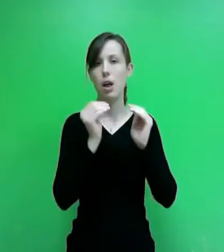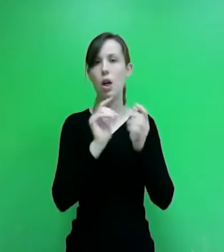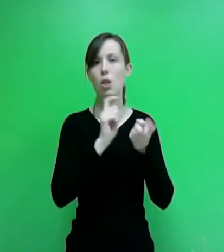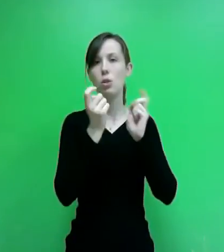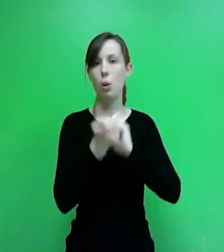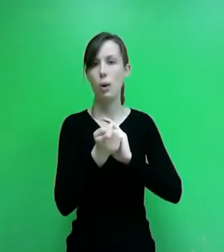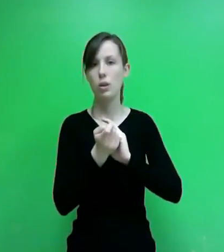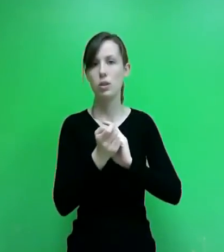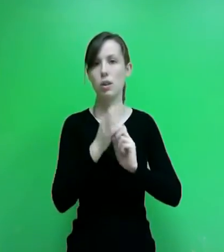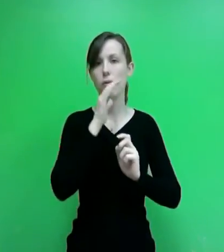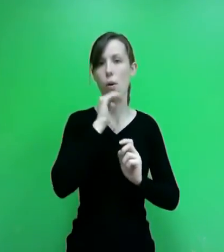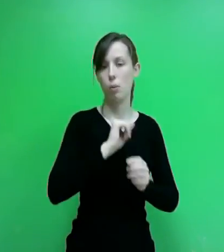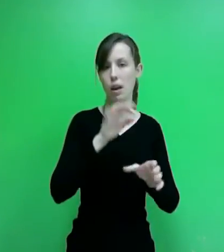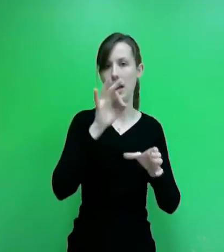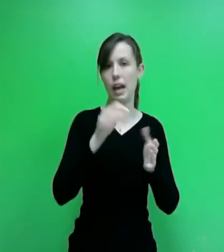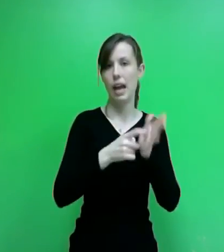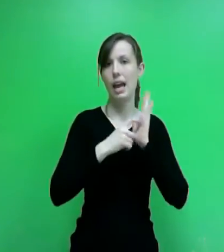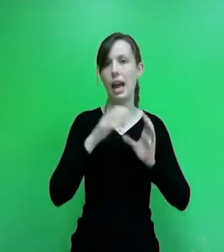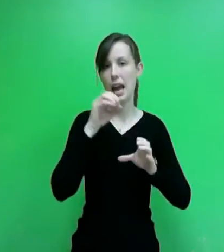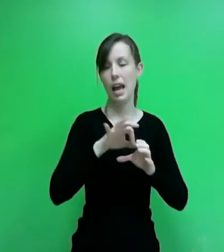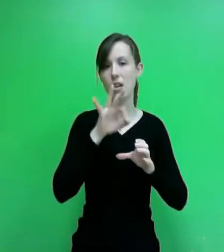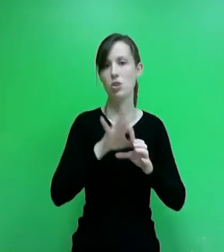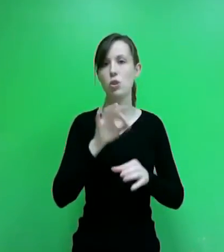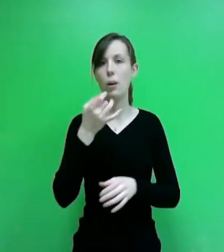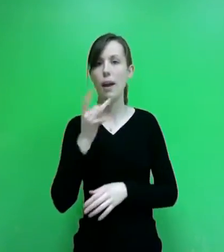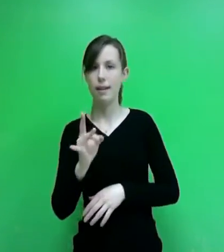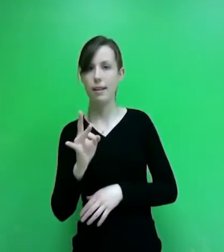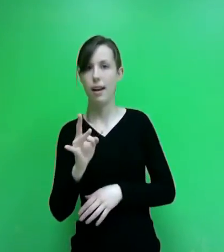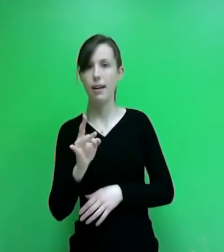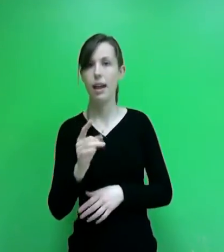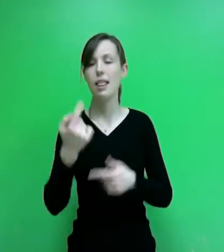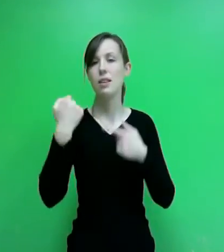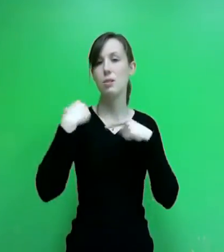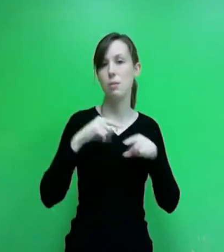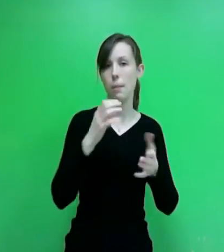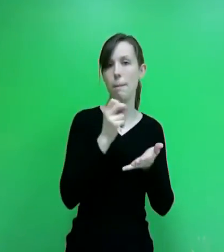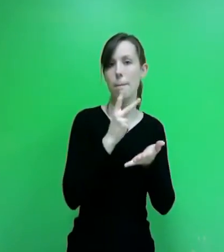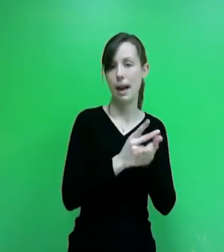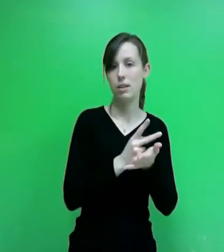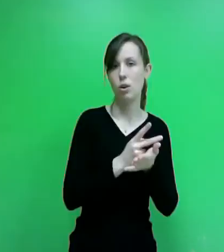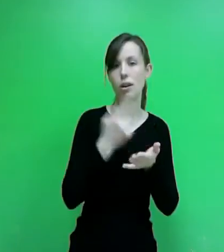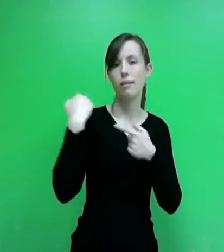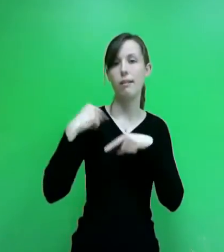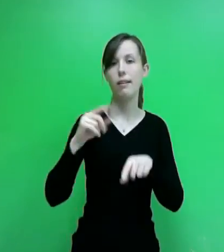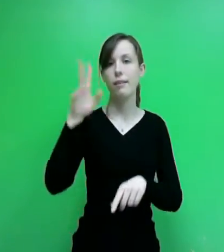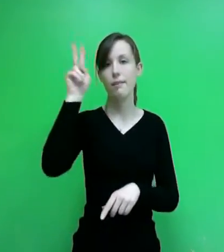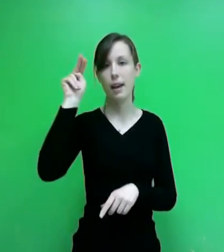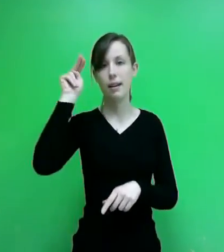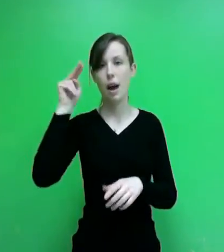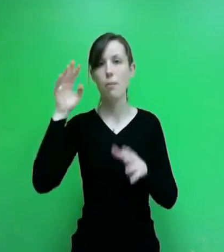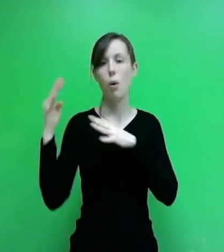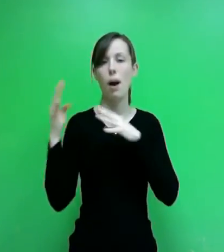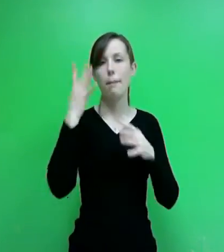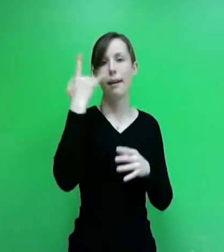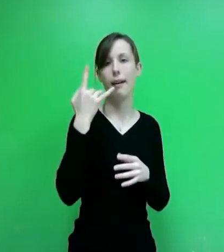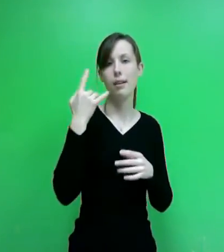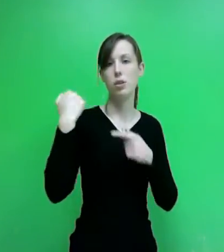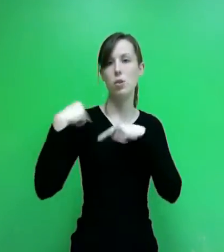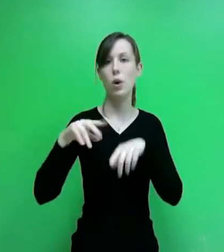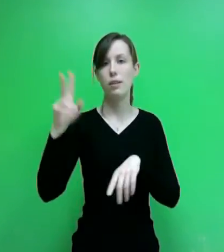18. The 26th Amendment was passed during the Vietnam War. Because during the Vietnam War, 18-year-old young